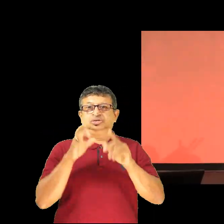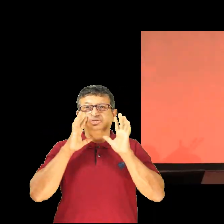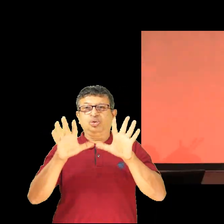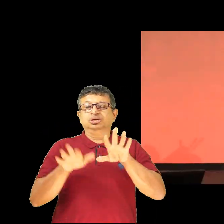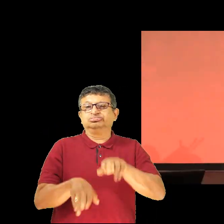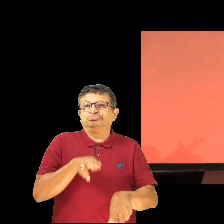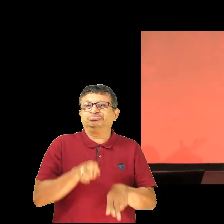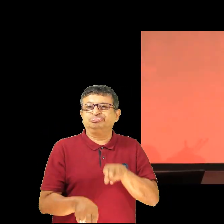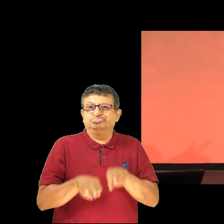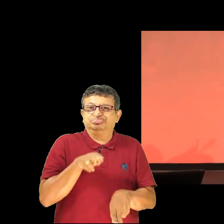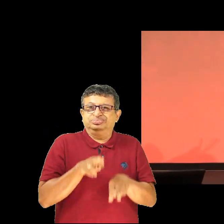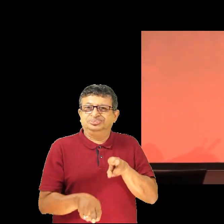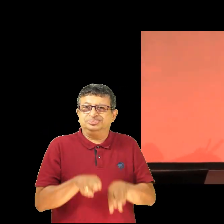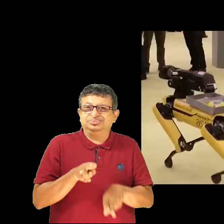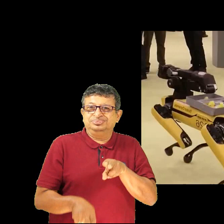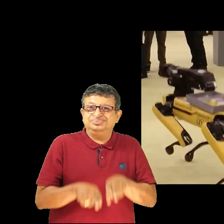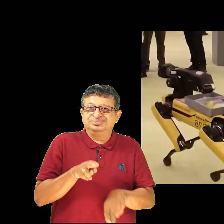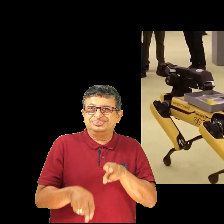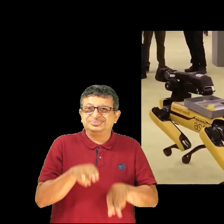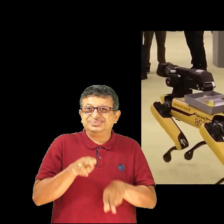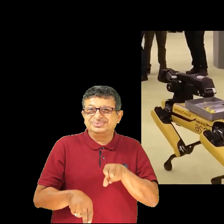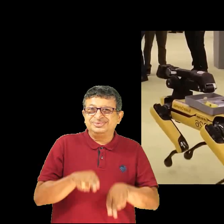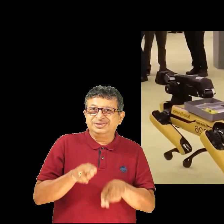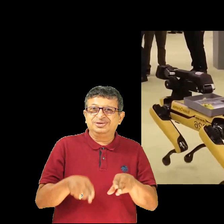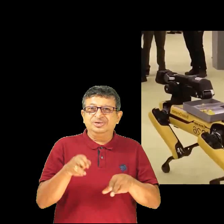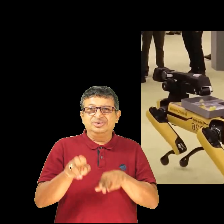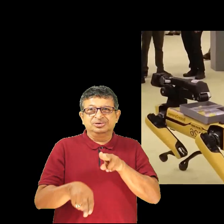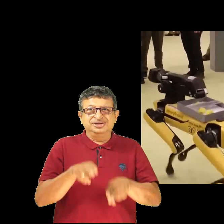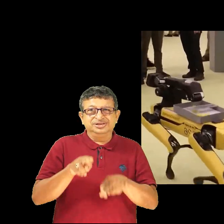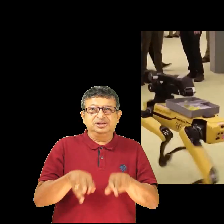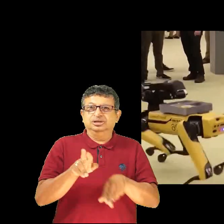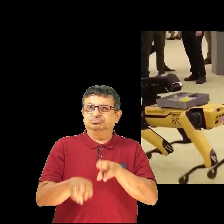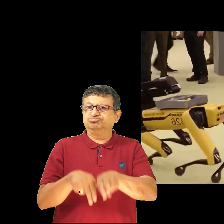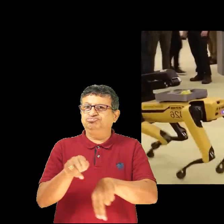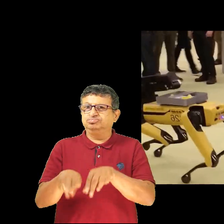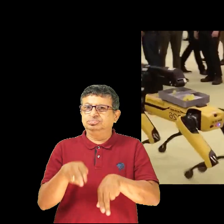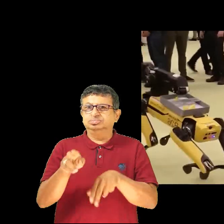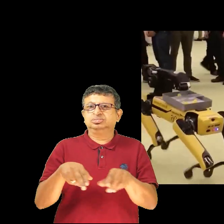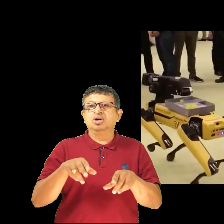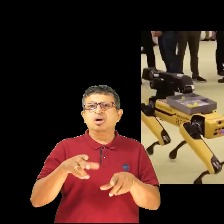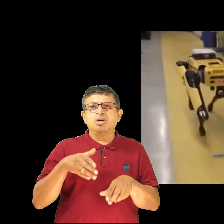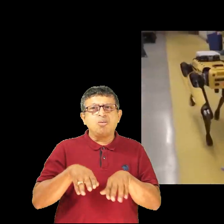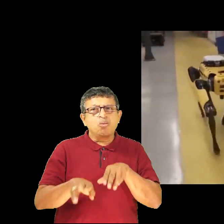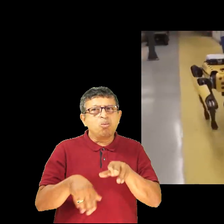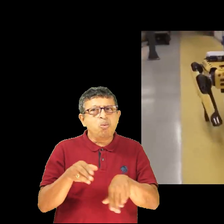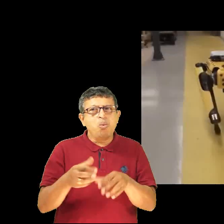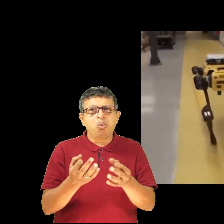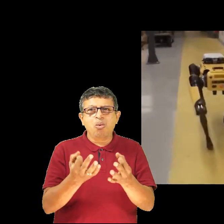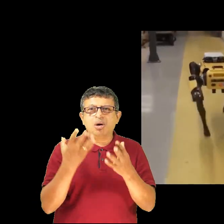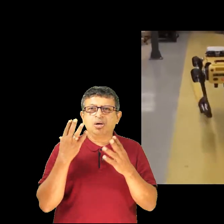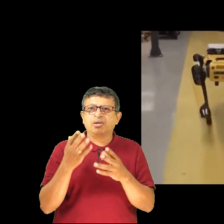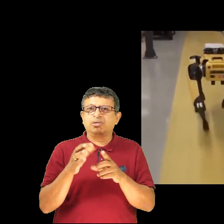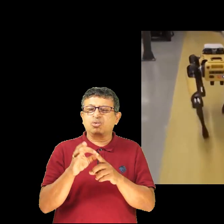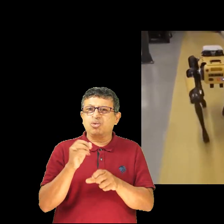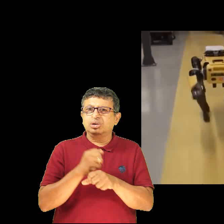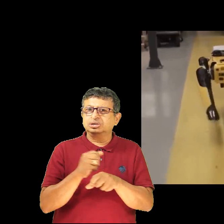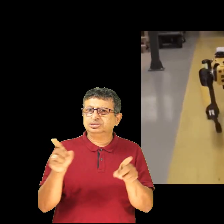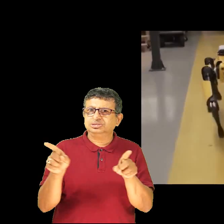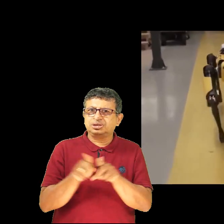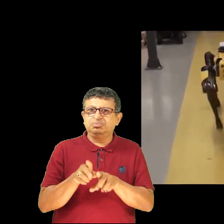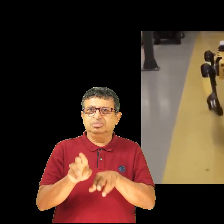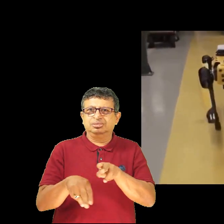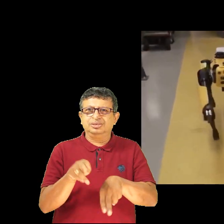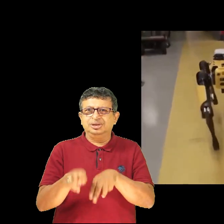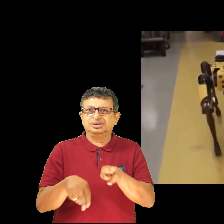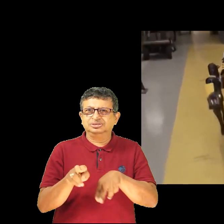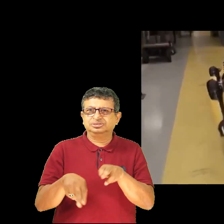is also resistant to harsh weather conditions, and it even has a crash protection system that keeps it safe. More importantly, Spot is one of the first